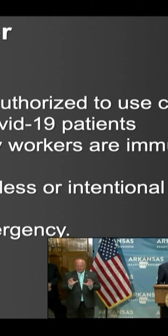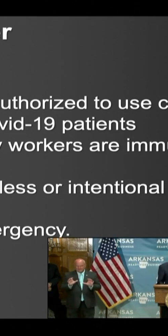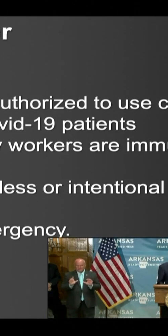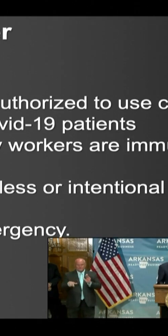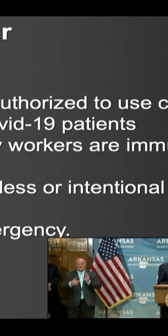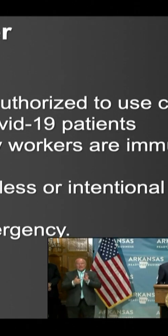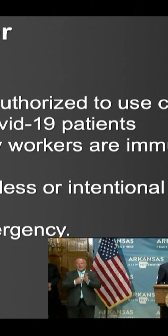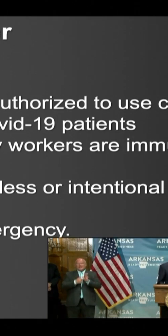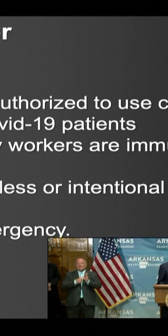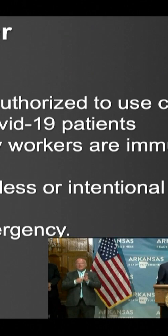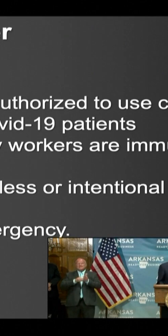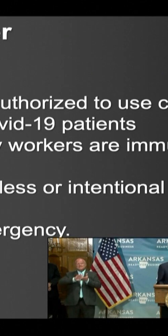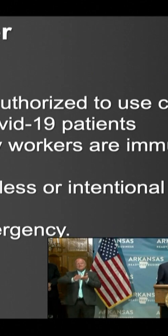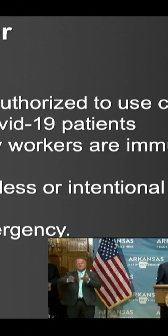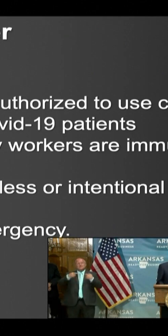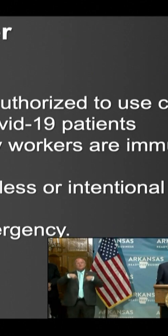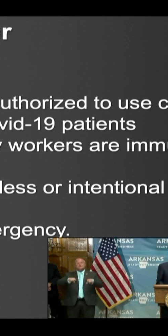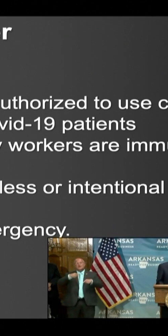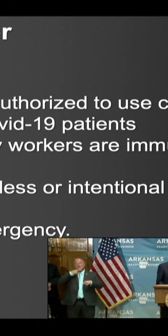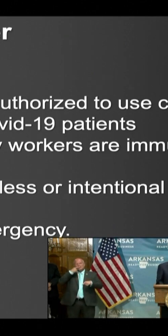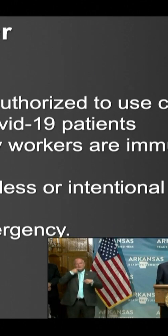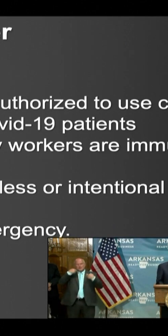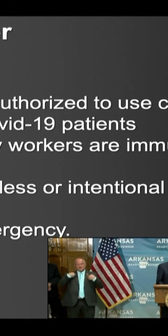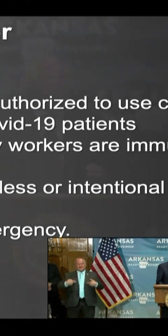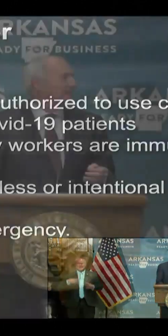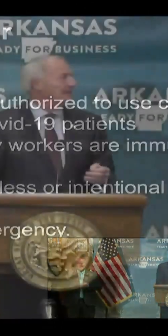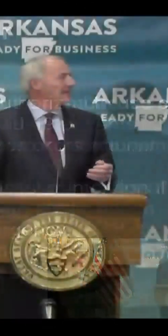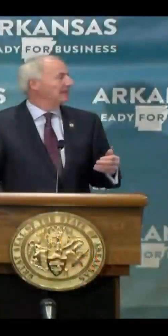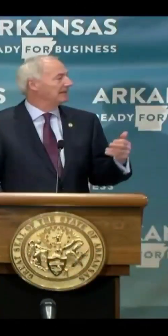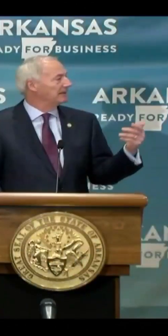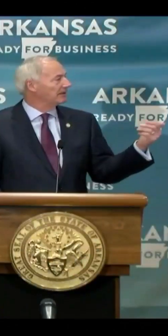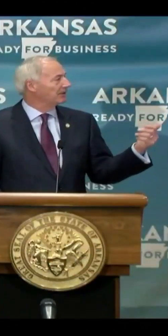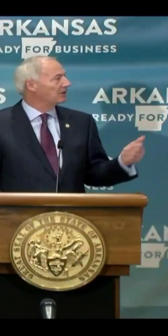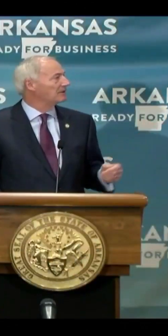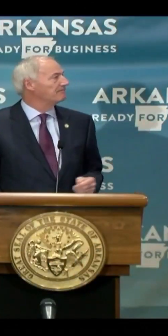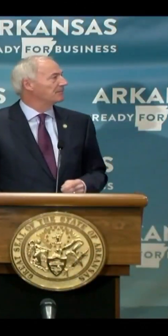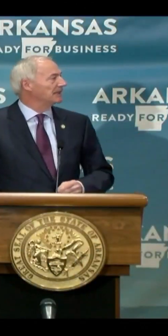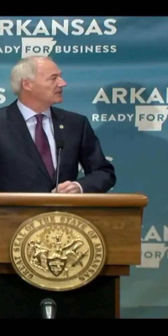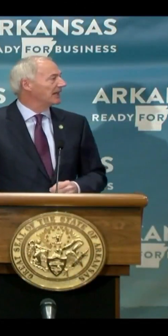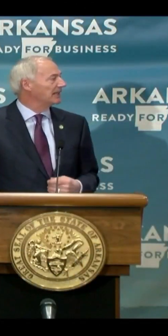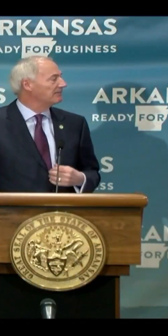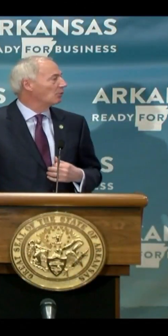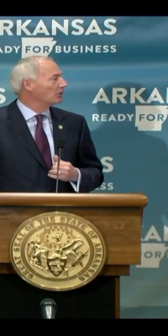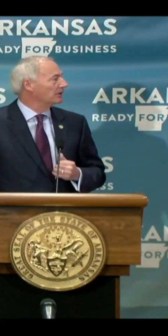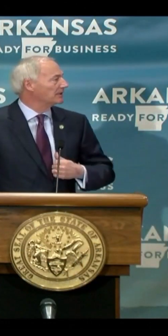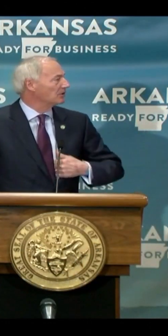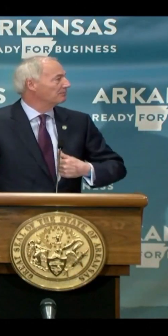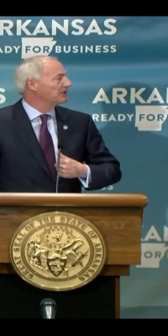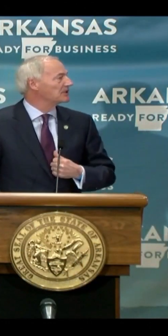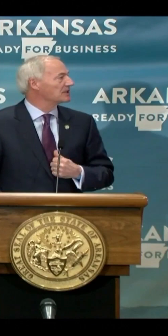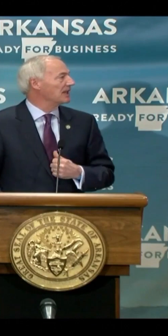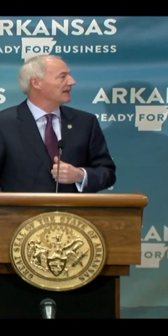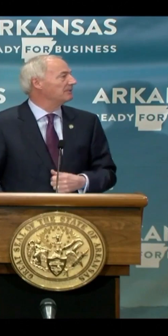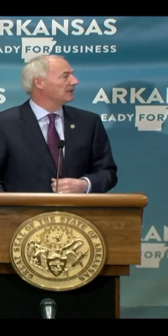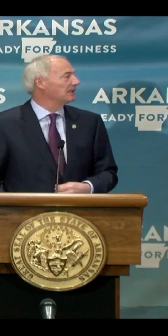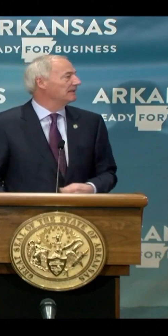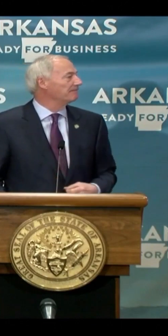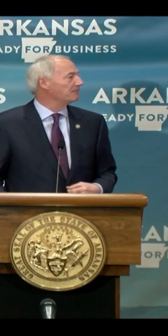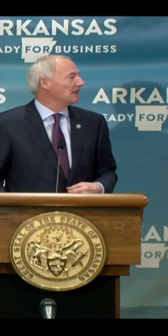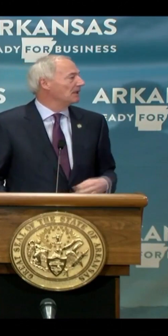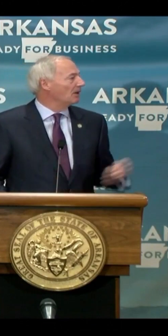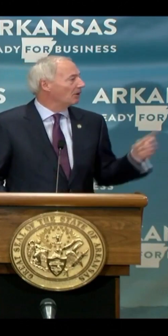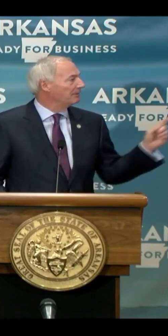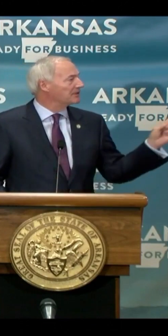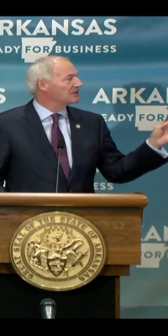this immunity is simply during the public health emergency. And then the third executive order is on business